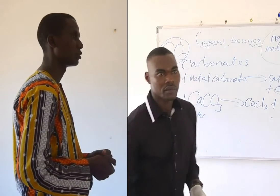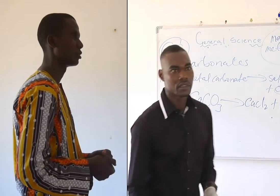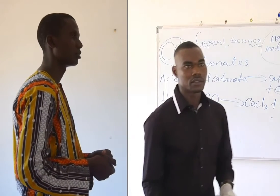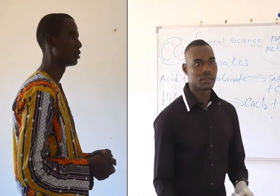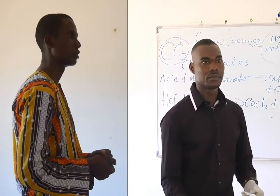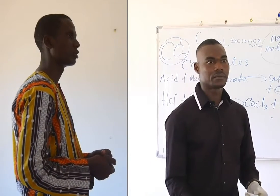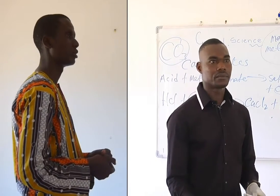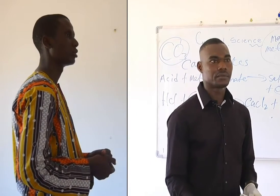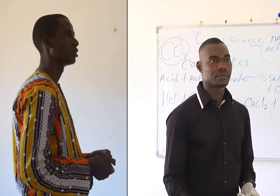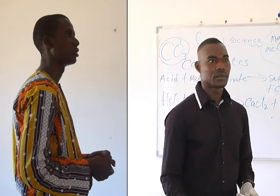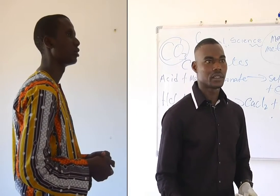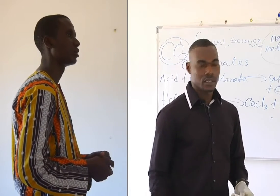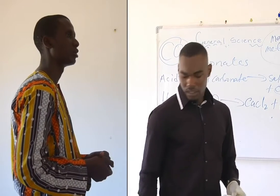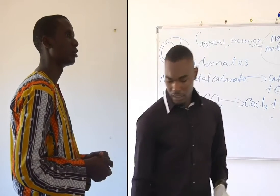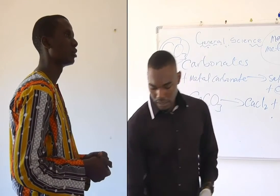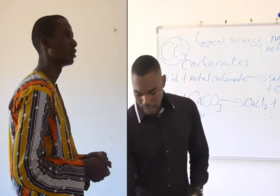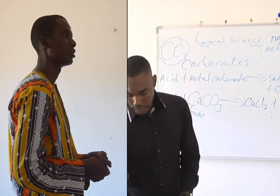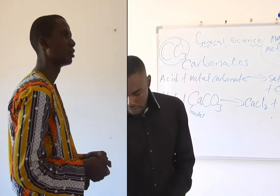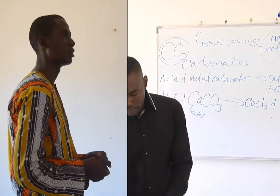Let's go.